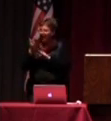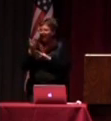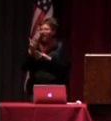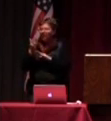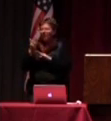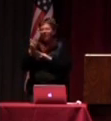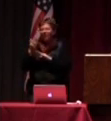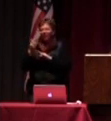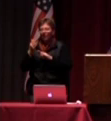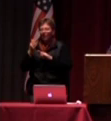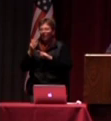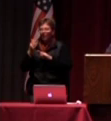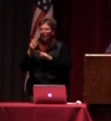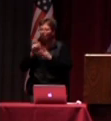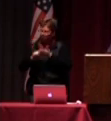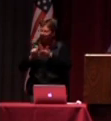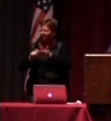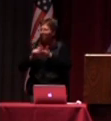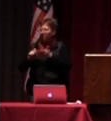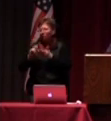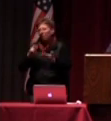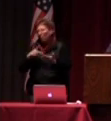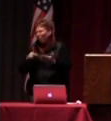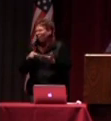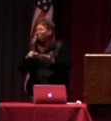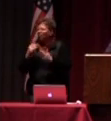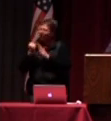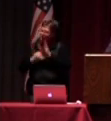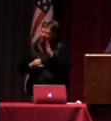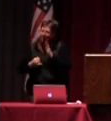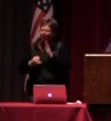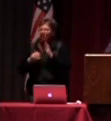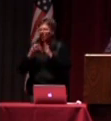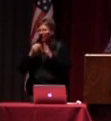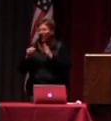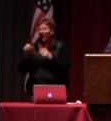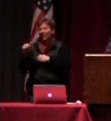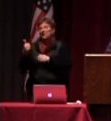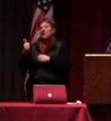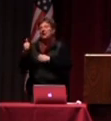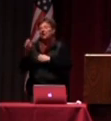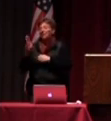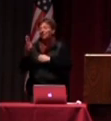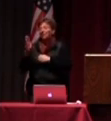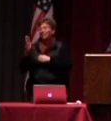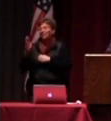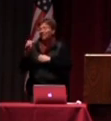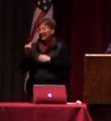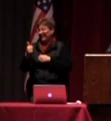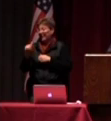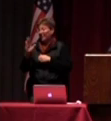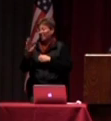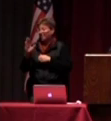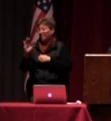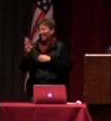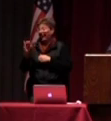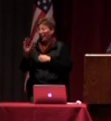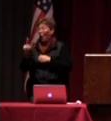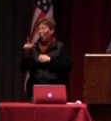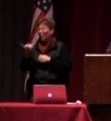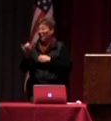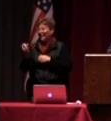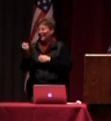copious poetry and artwork, and in Western Europe, at least 10 biographies in French, English, and German, including by writers